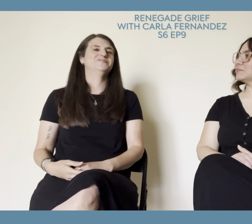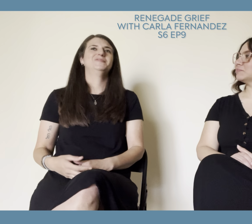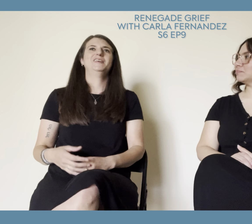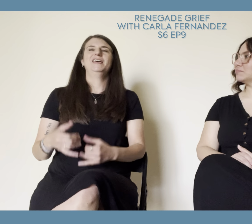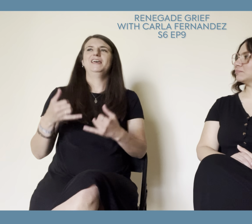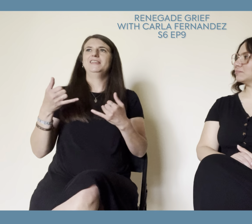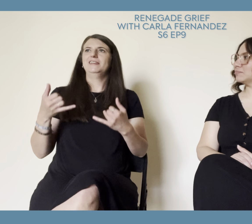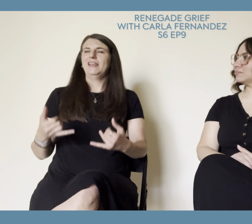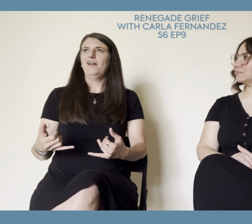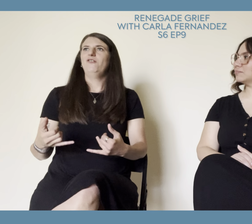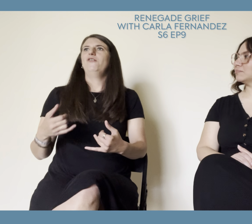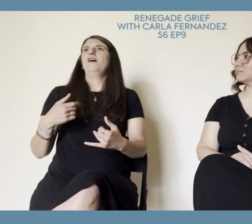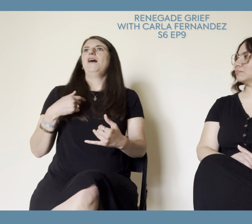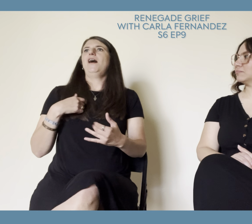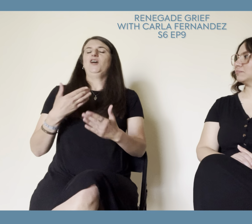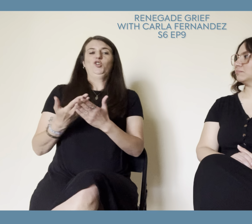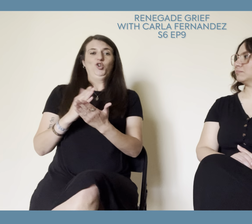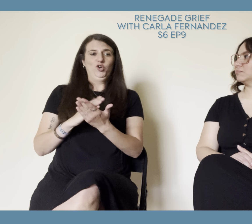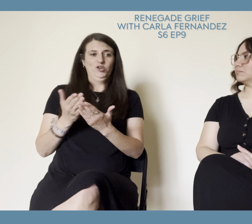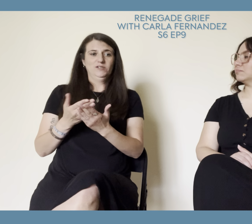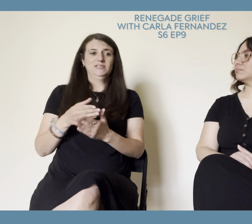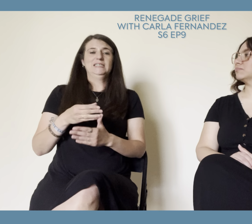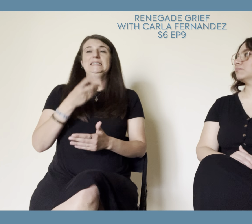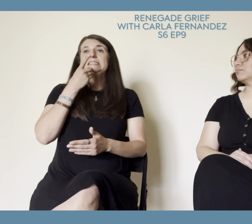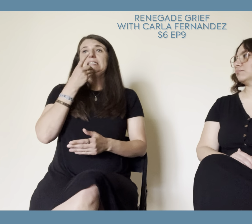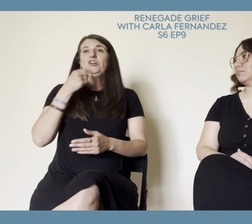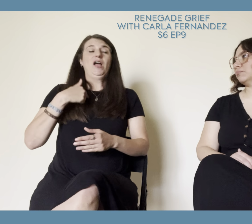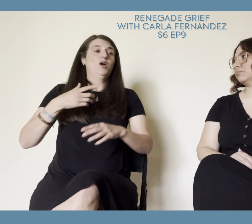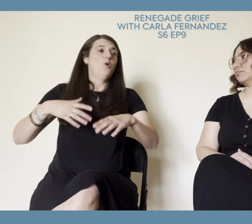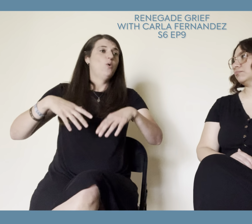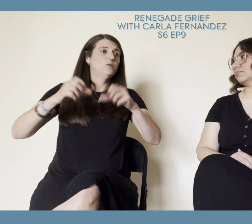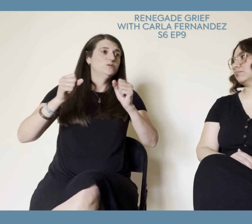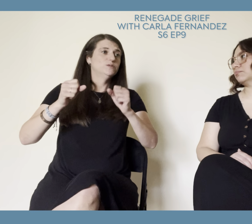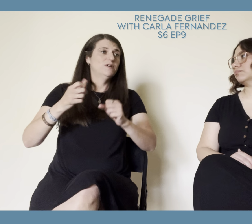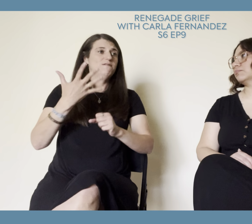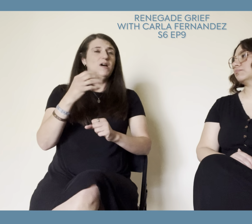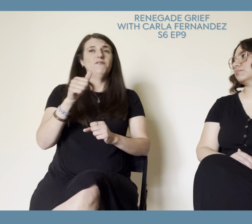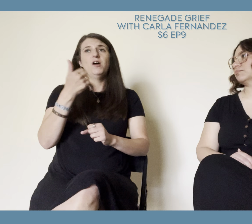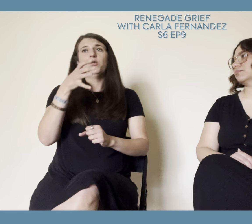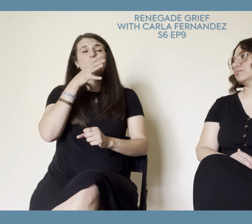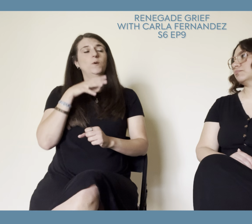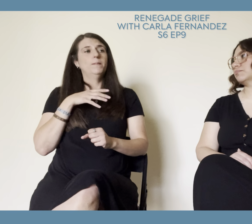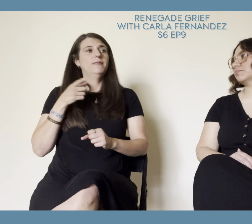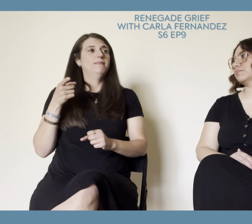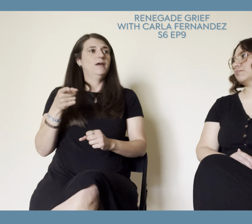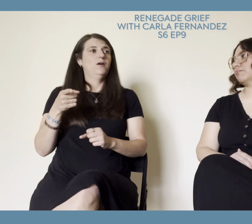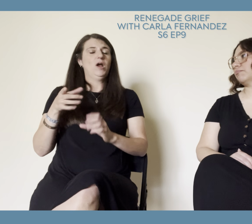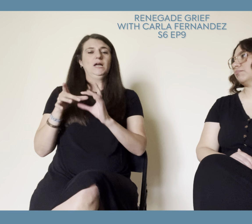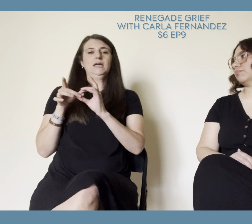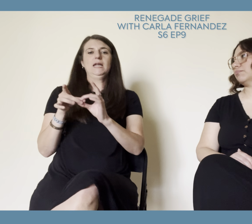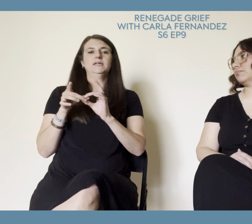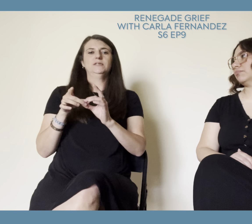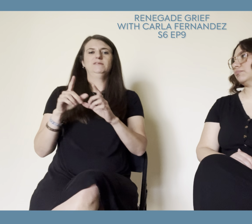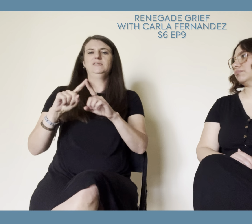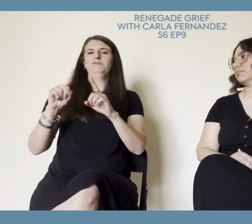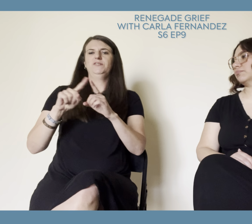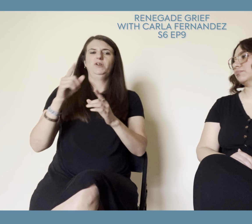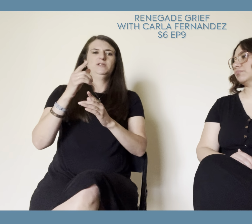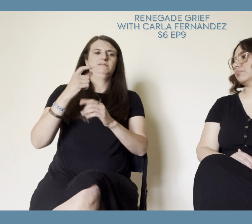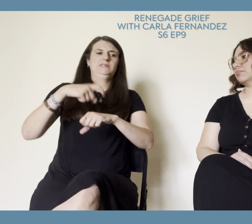the dish. And it was a dinner that I hosted, and it was 5 other women were there who I had connected with through different corners of my life who'd all lost a